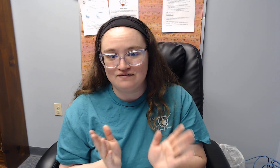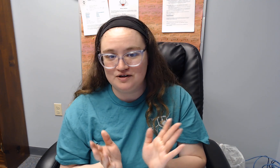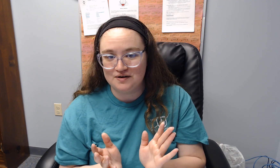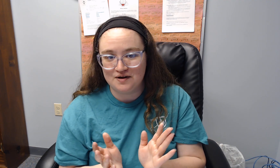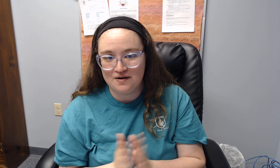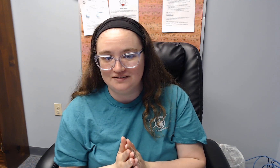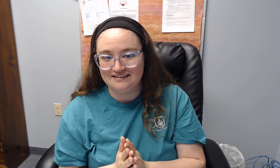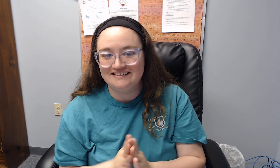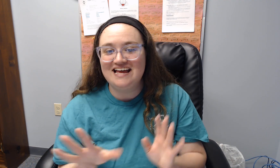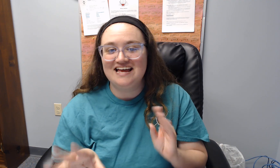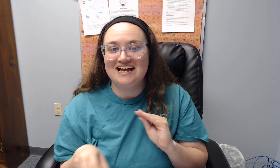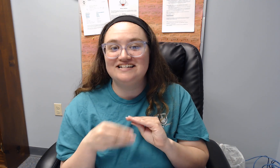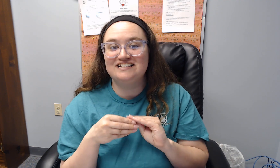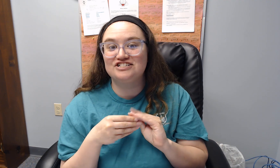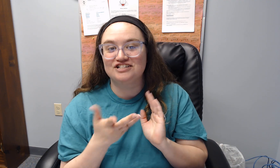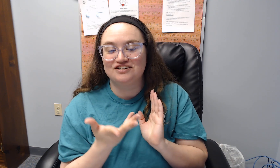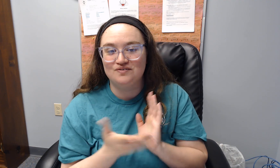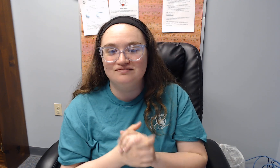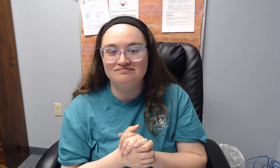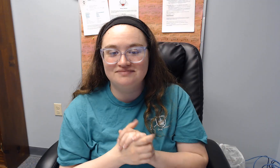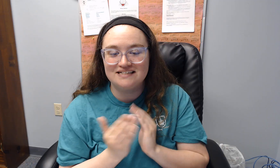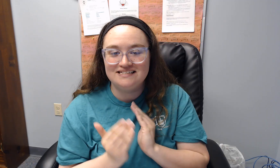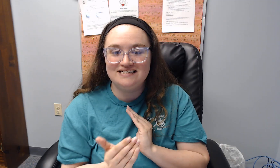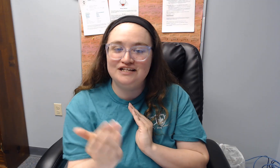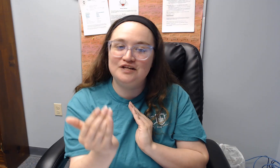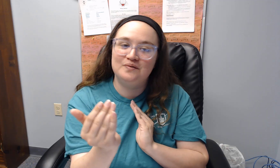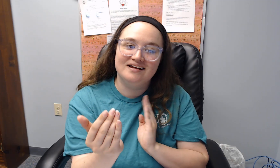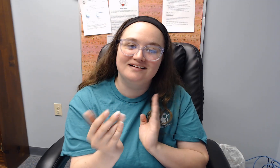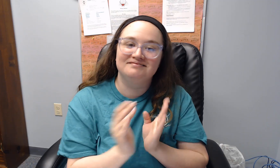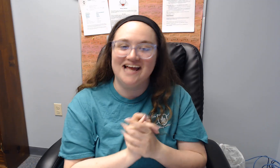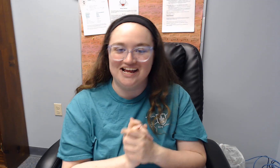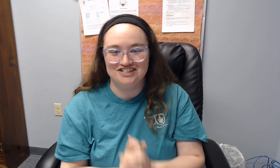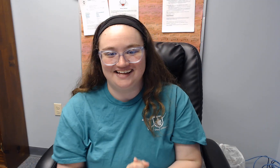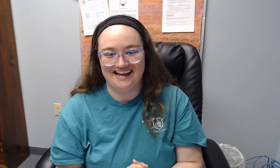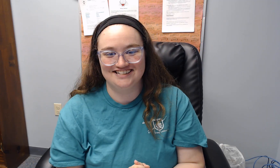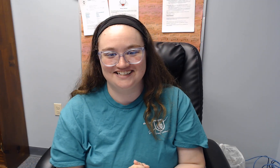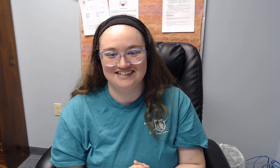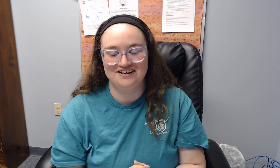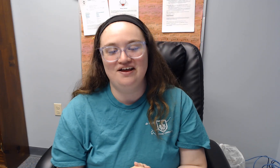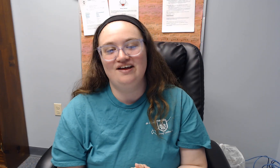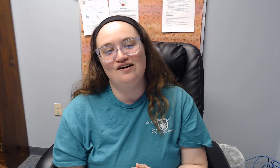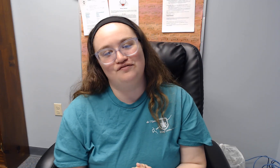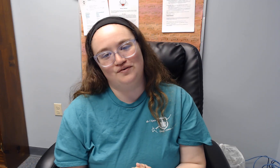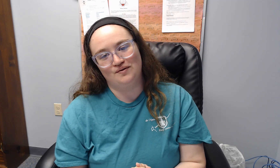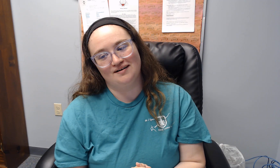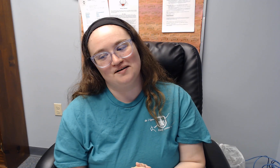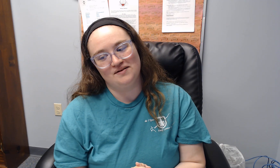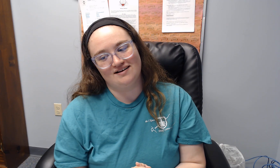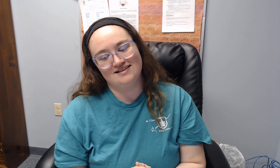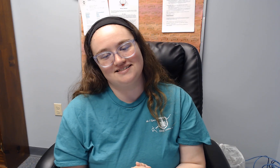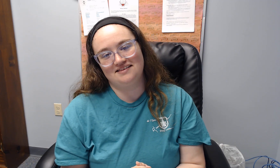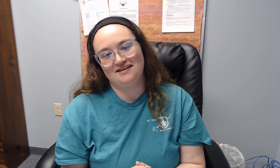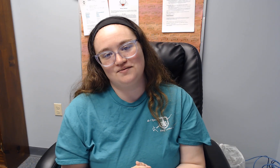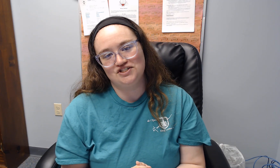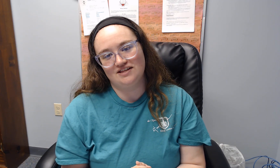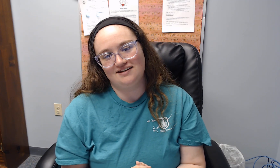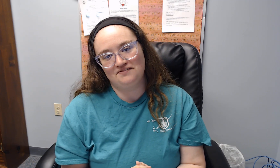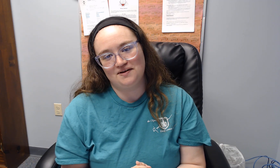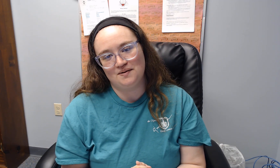want to call it, additional continuing education for American Sign Language and the deaf community.